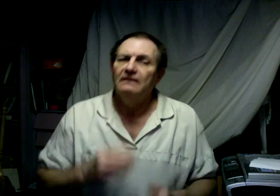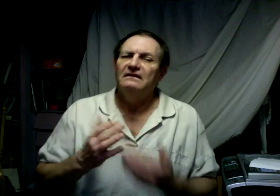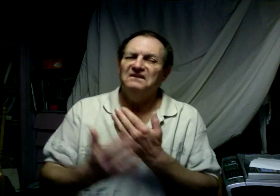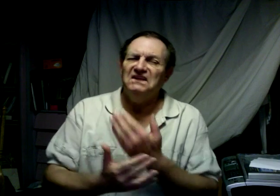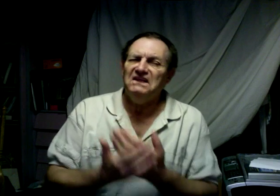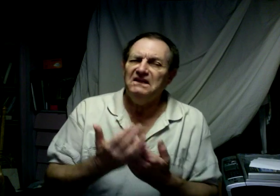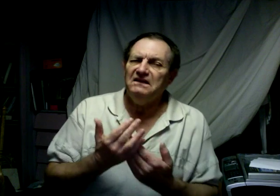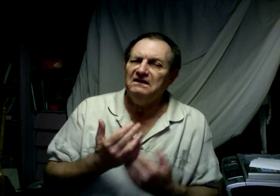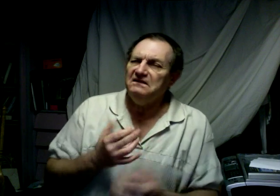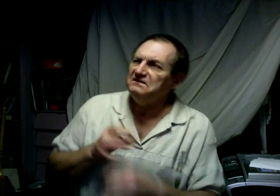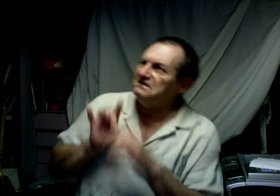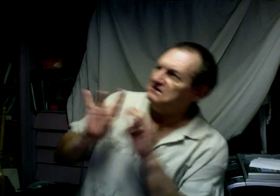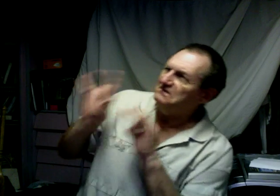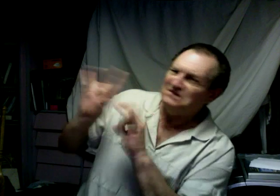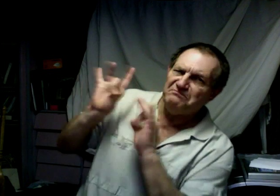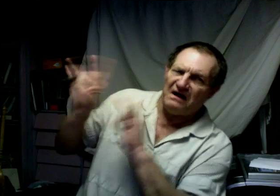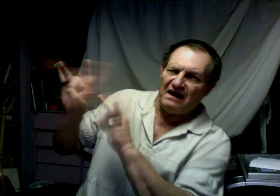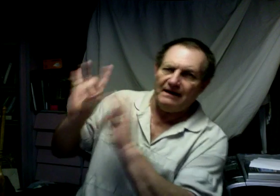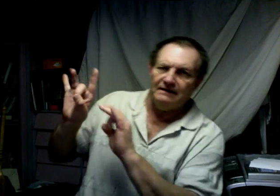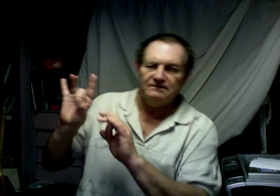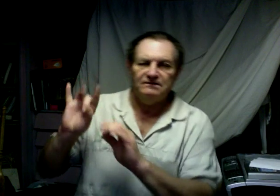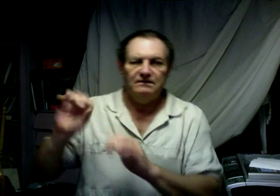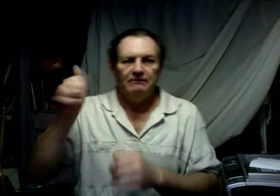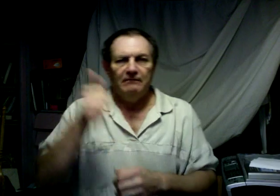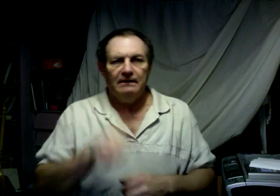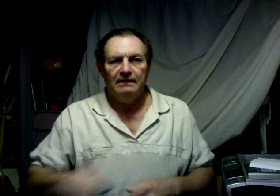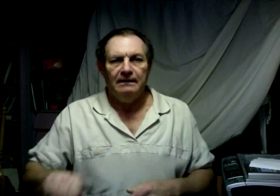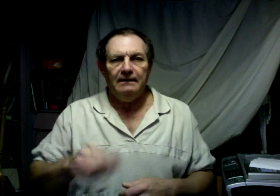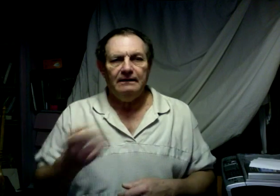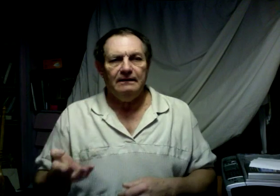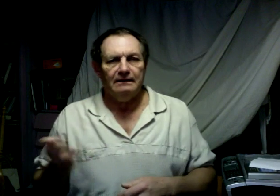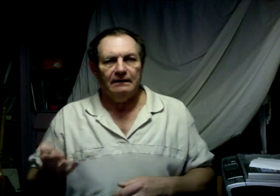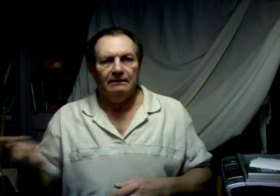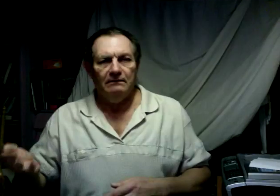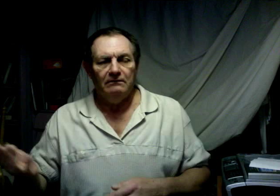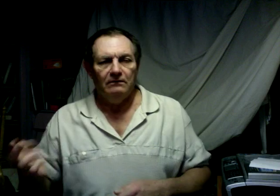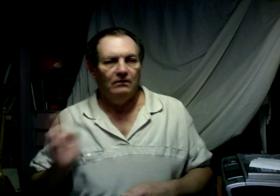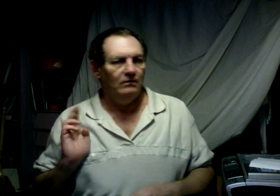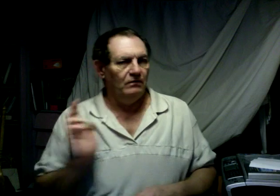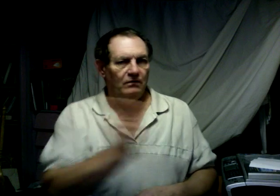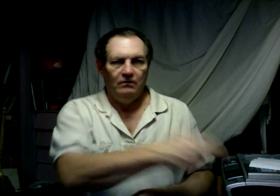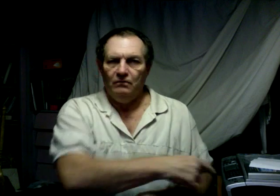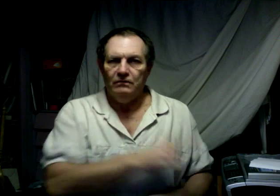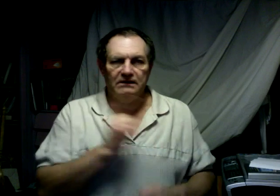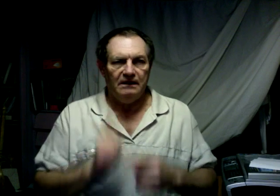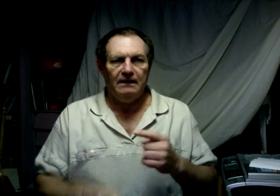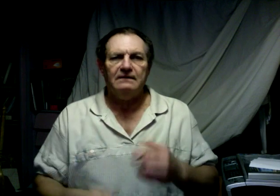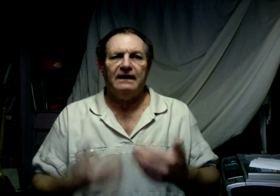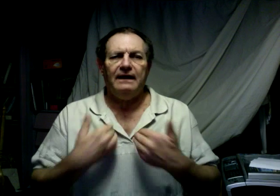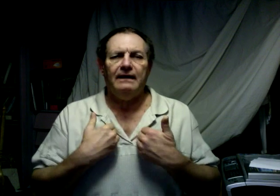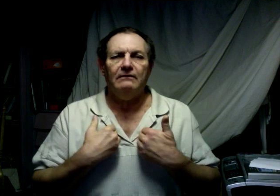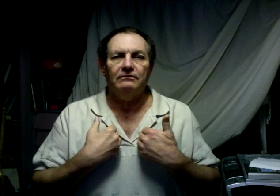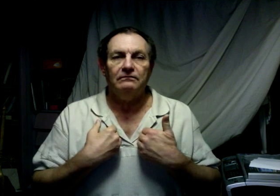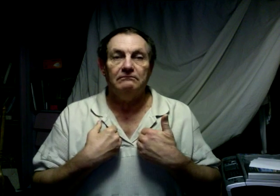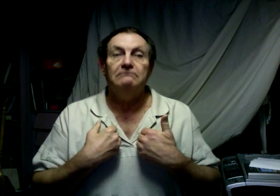is easy to despise anything we can't have.